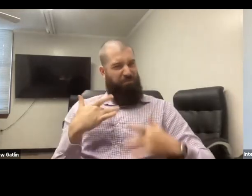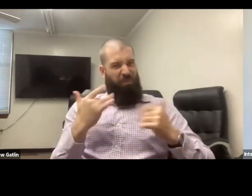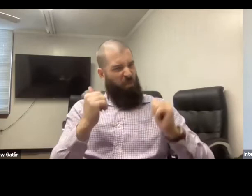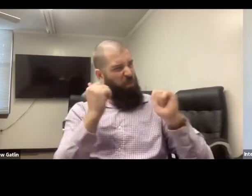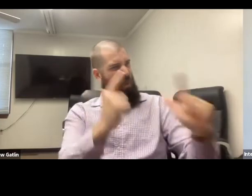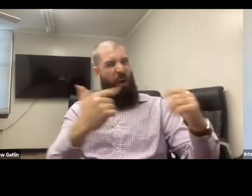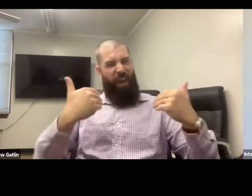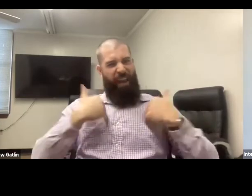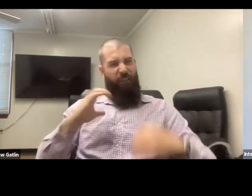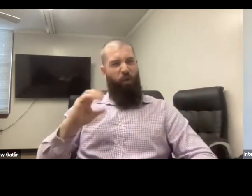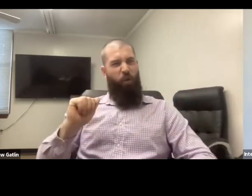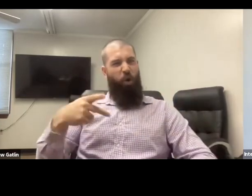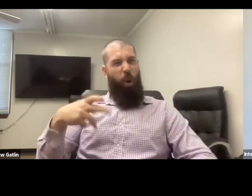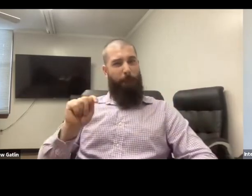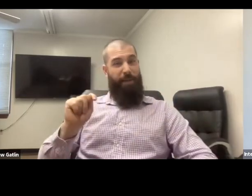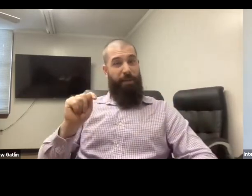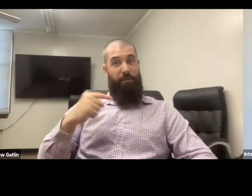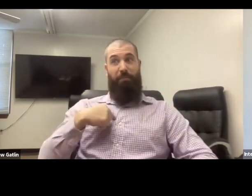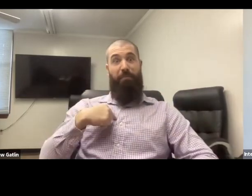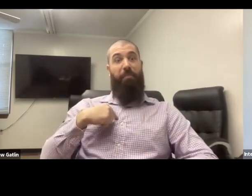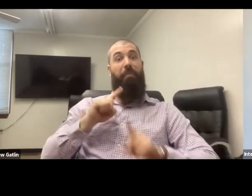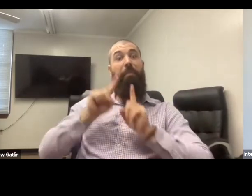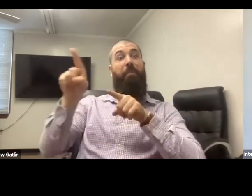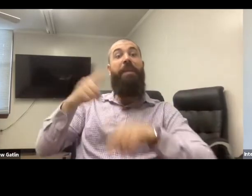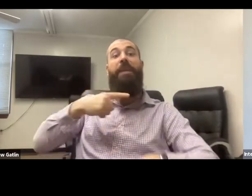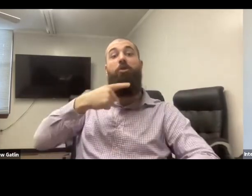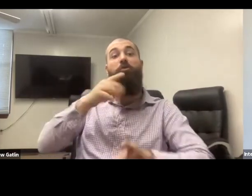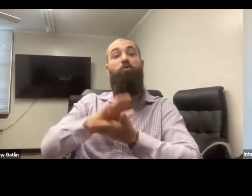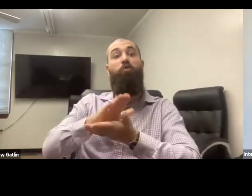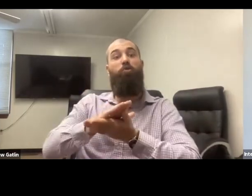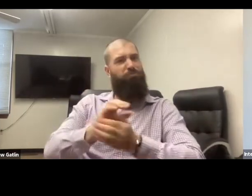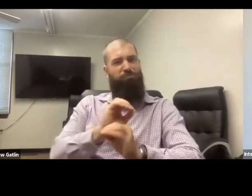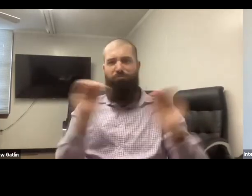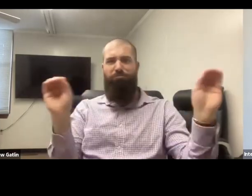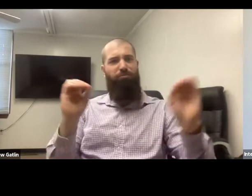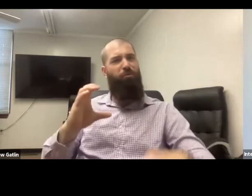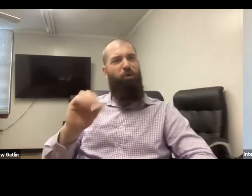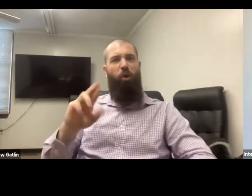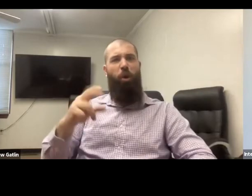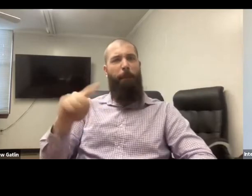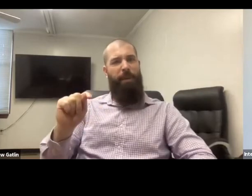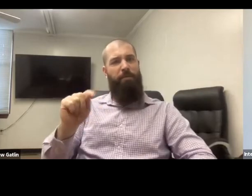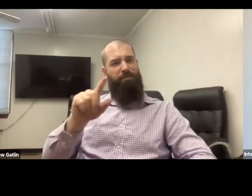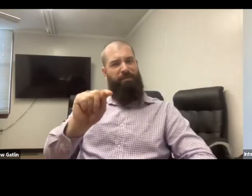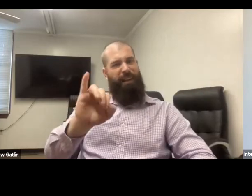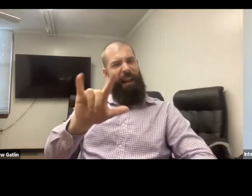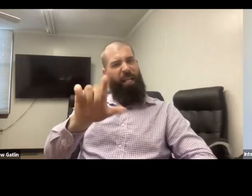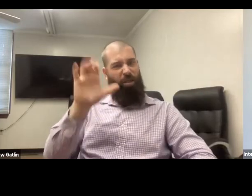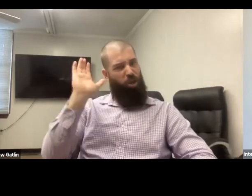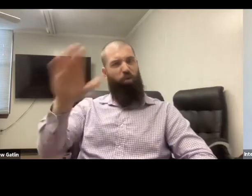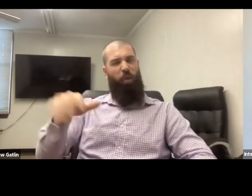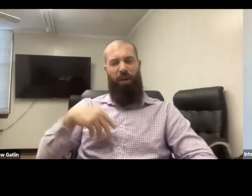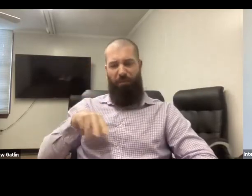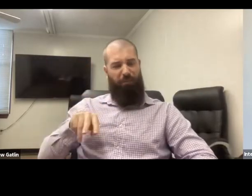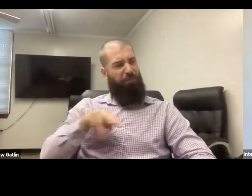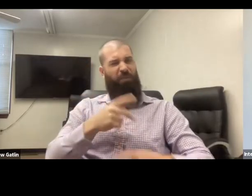So finally I asked, I said, what's going on? Why do they all have carpet in the rooms? When I went to a public school, they don't have